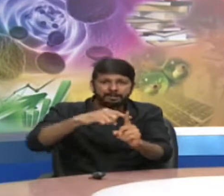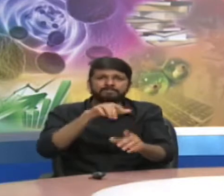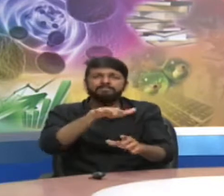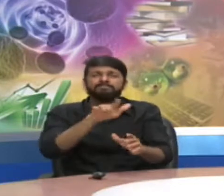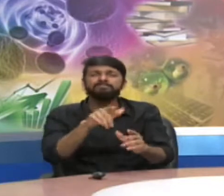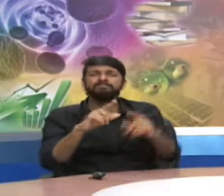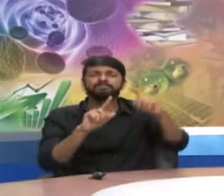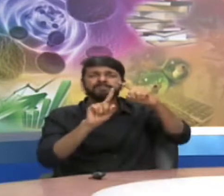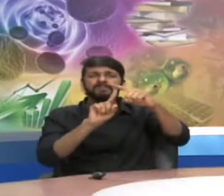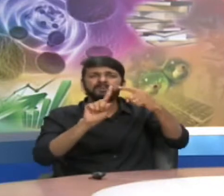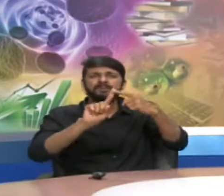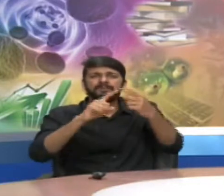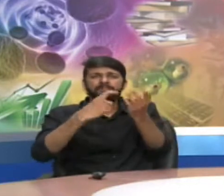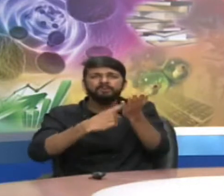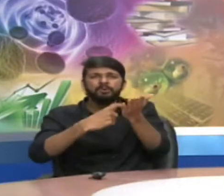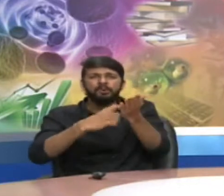terracotta baked clay,